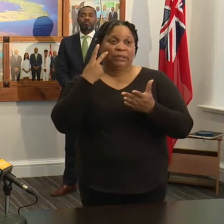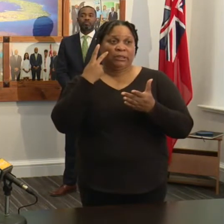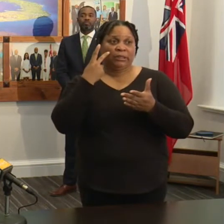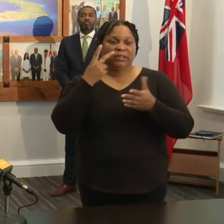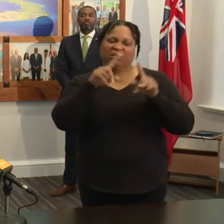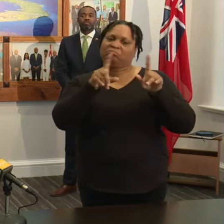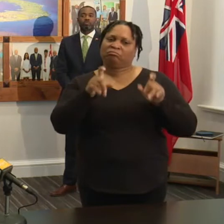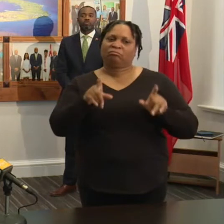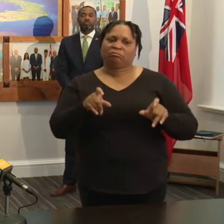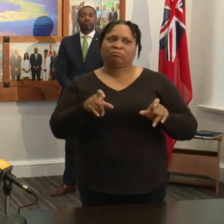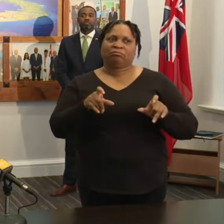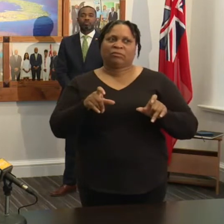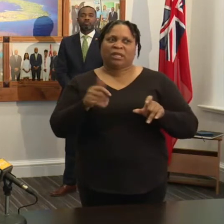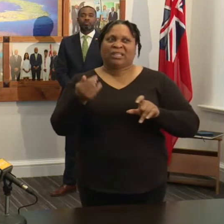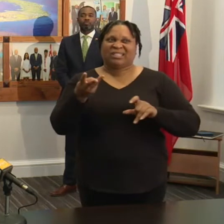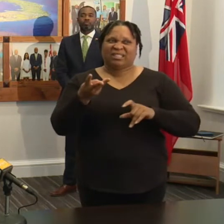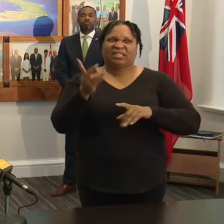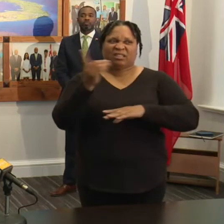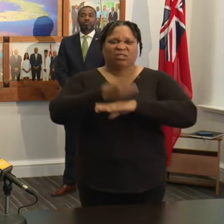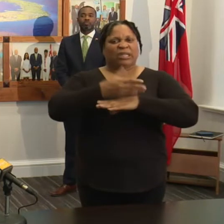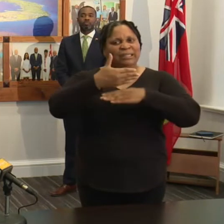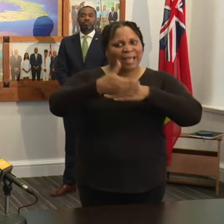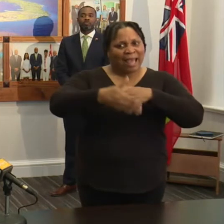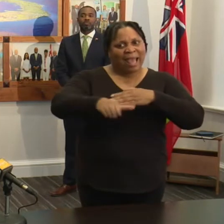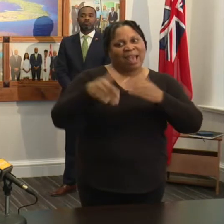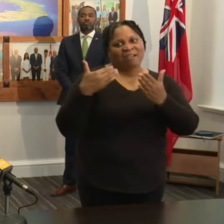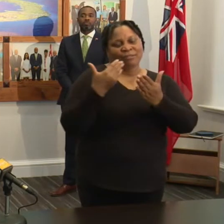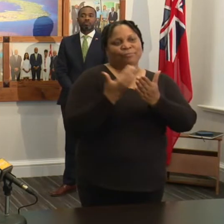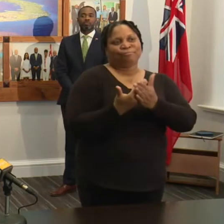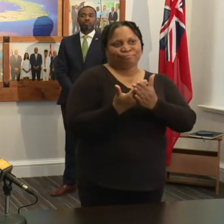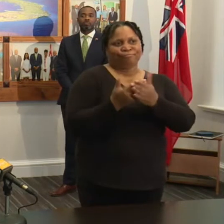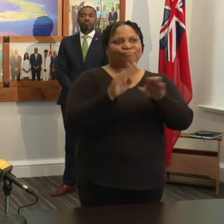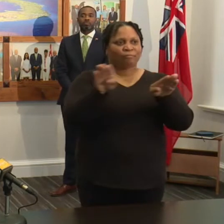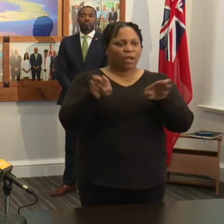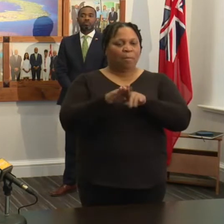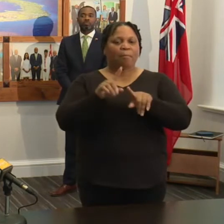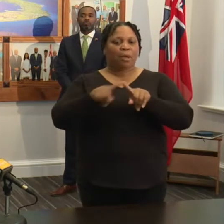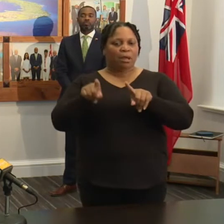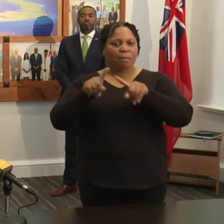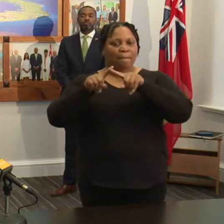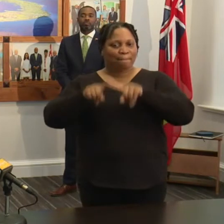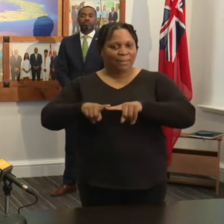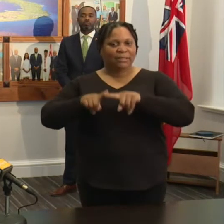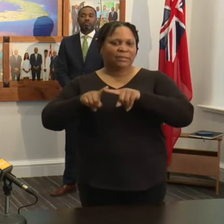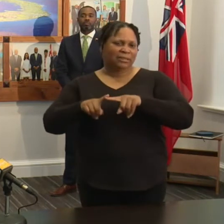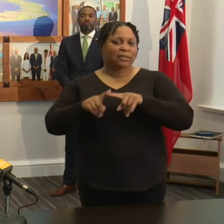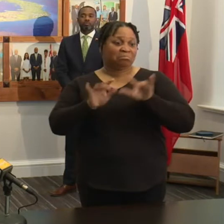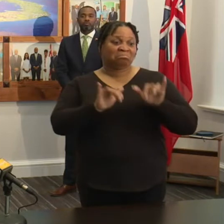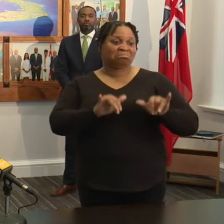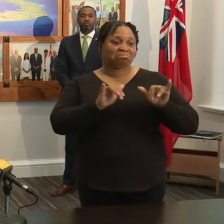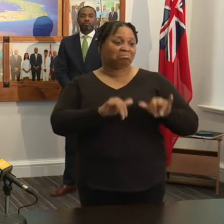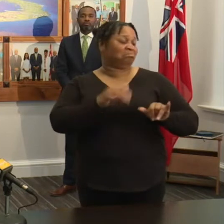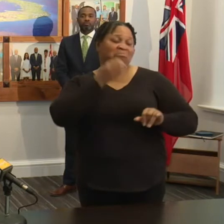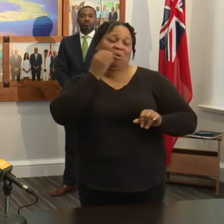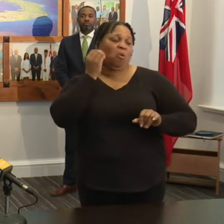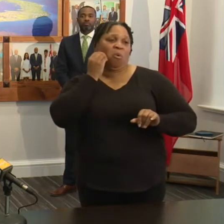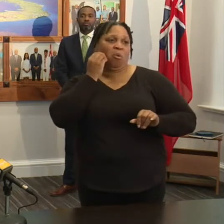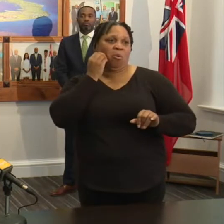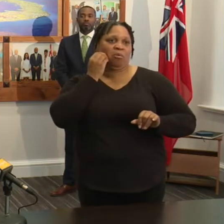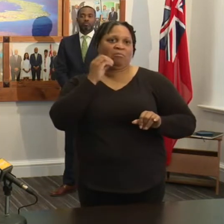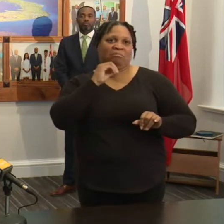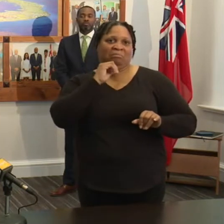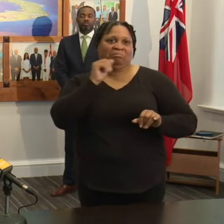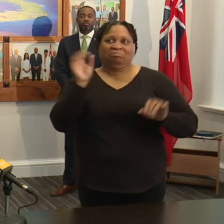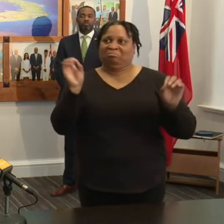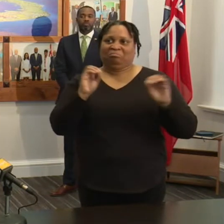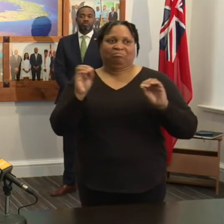test was taken several days after they had returned to Bermuda. But they had actually basically remained within their house anyway, notwithstanding that there